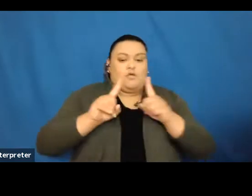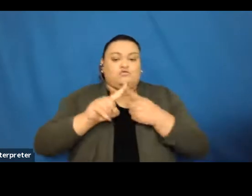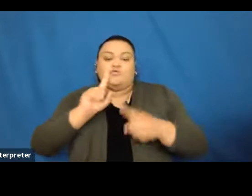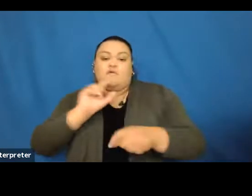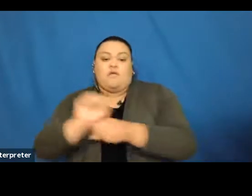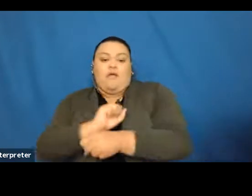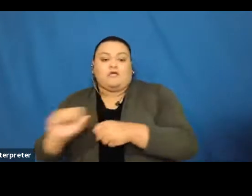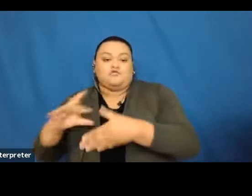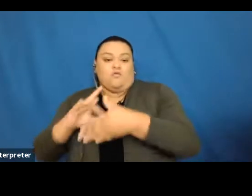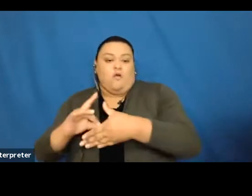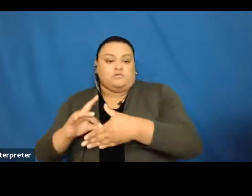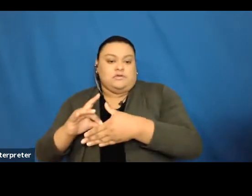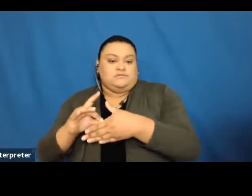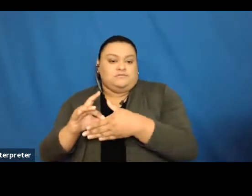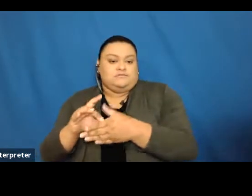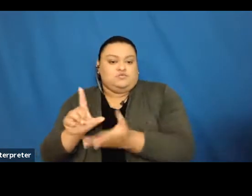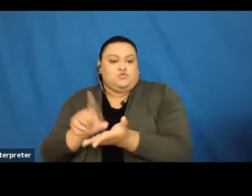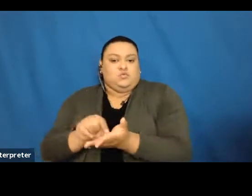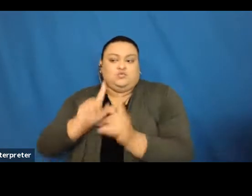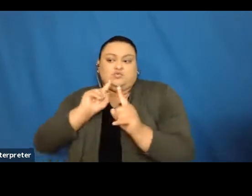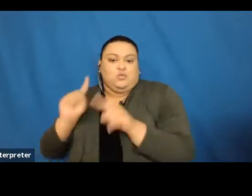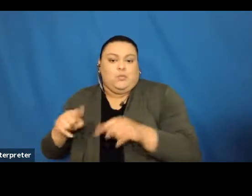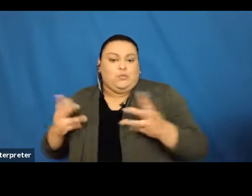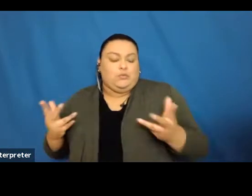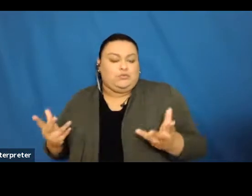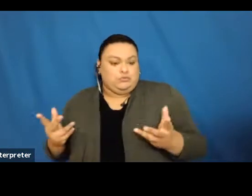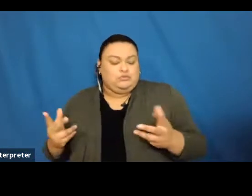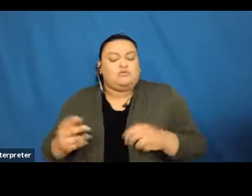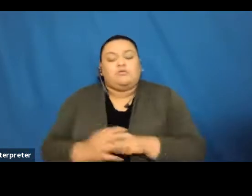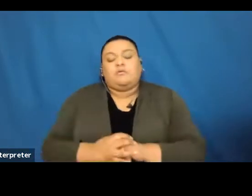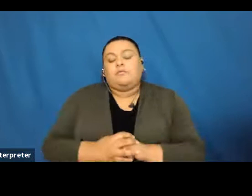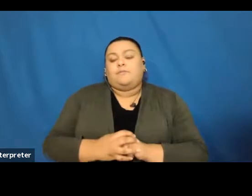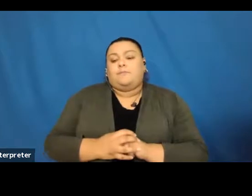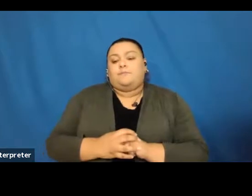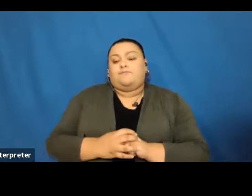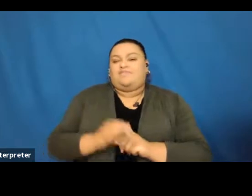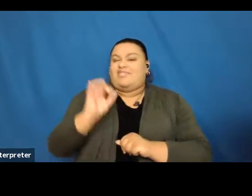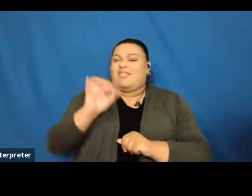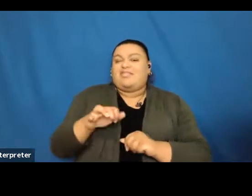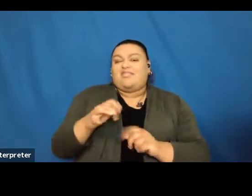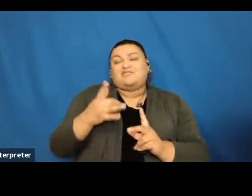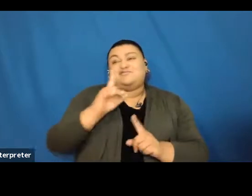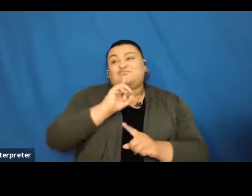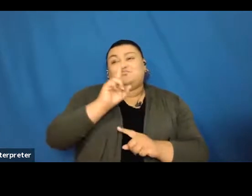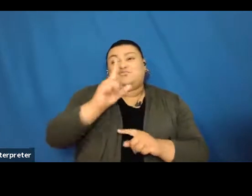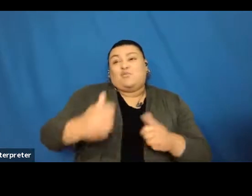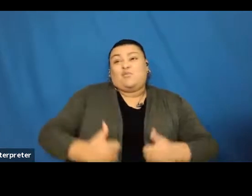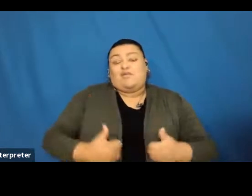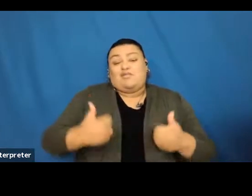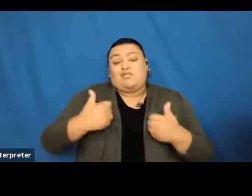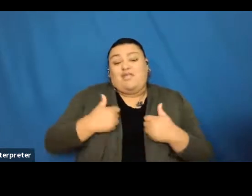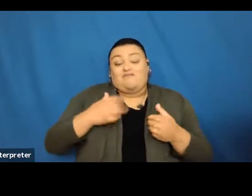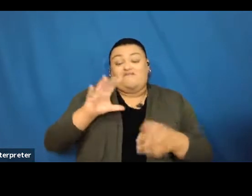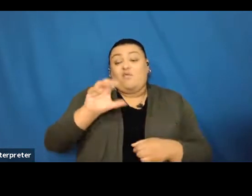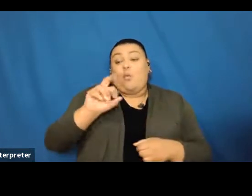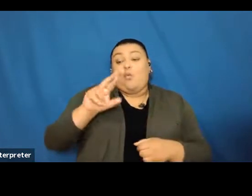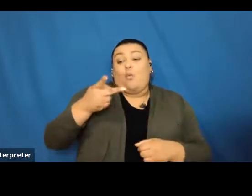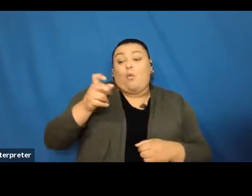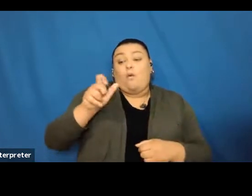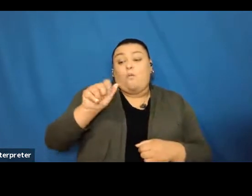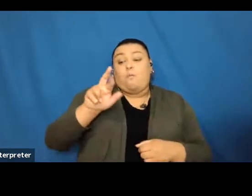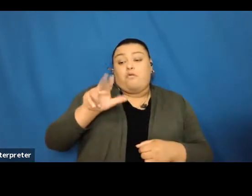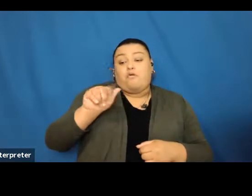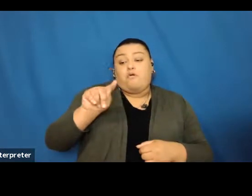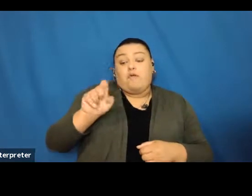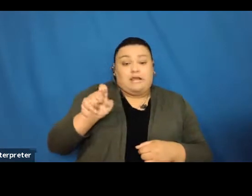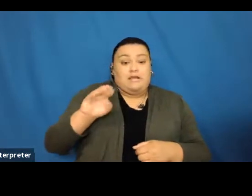the news. You know, whether it be bad or good. That's the reality of the corporate media. You know. This is why I